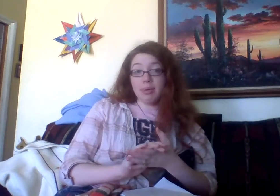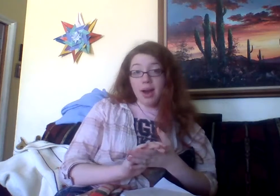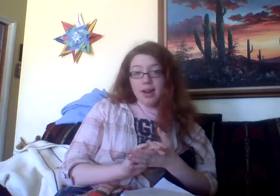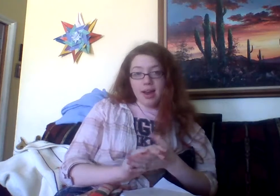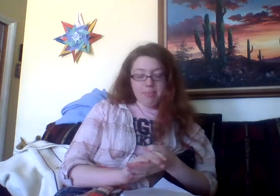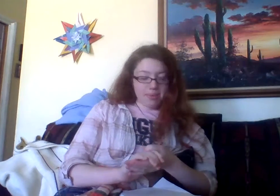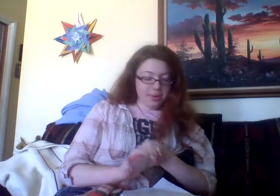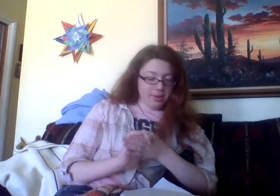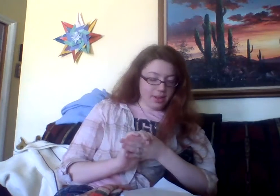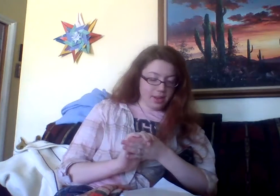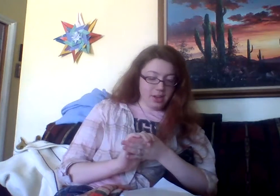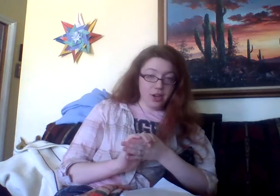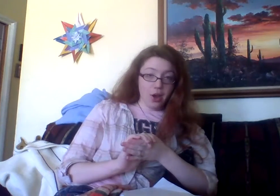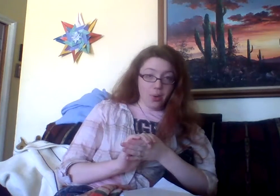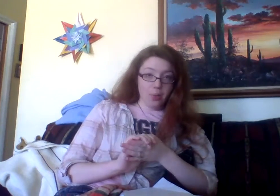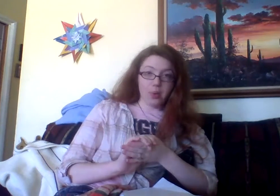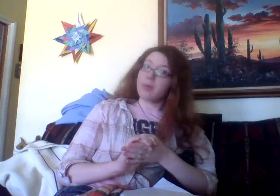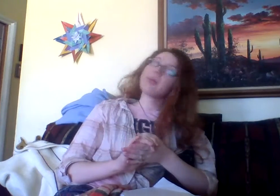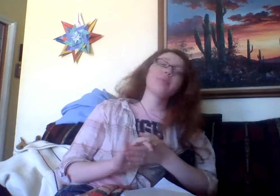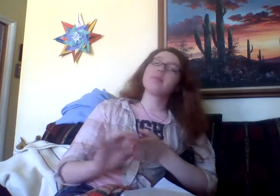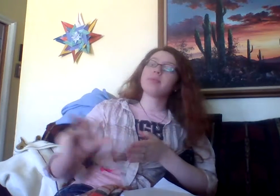brought it up, no.